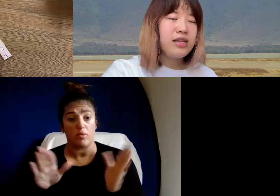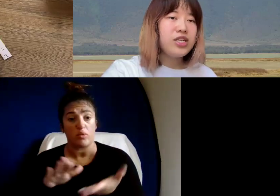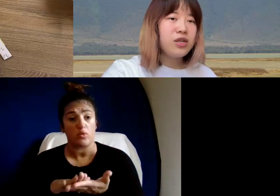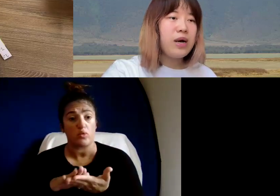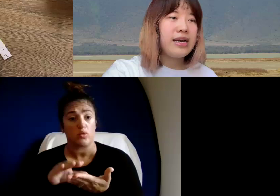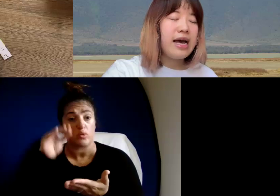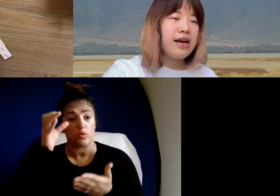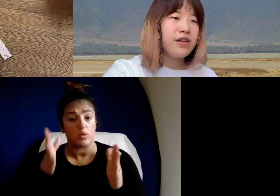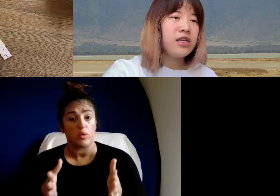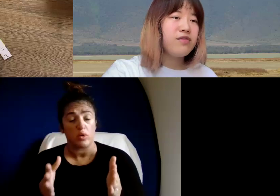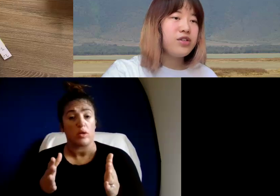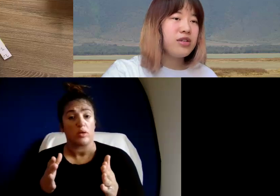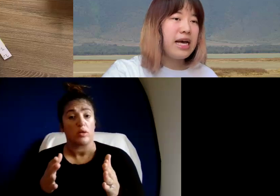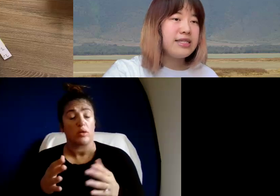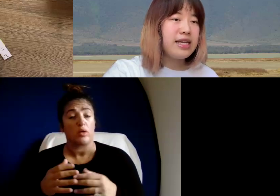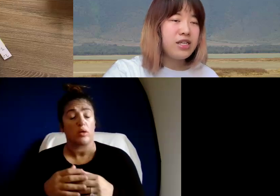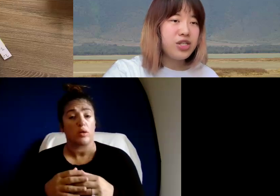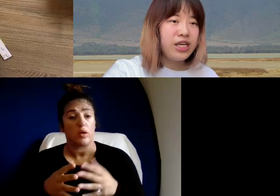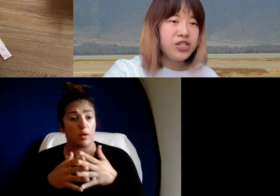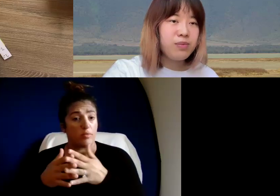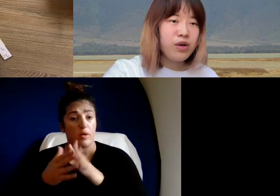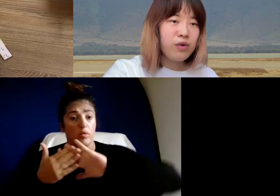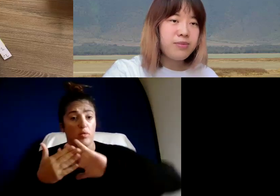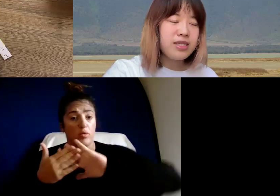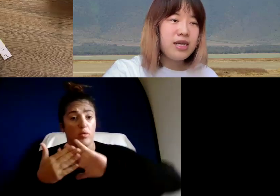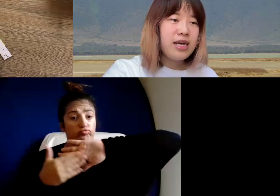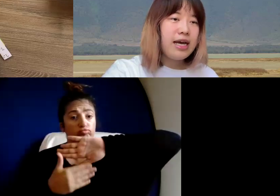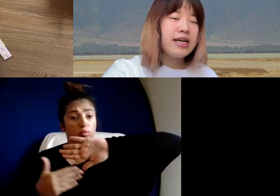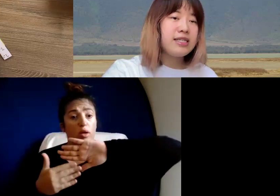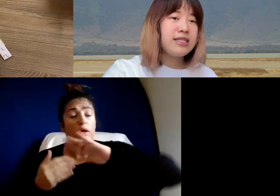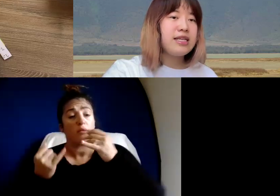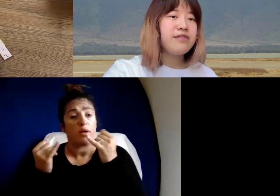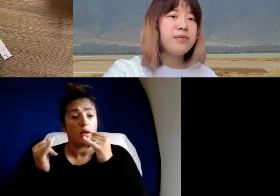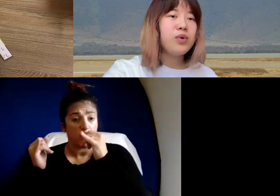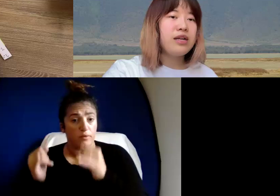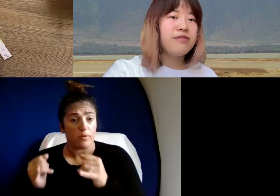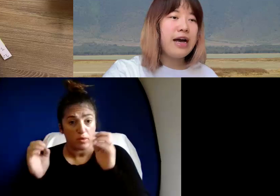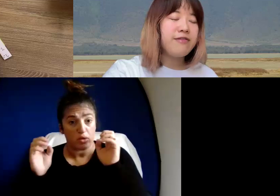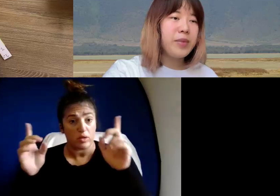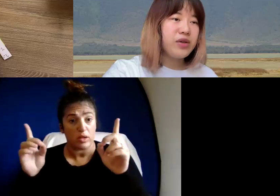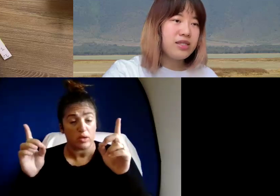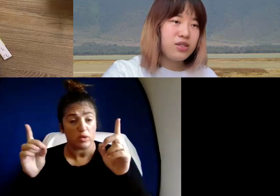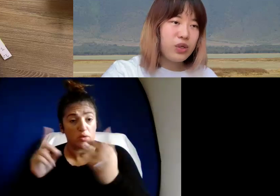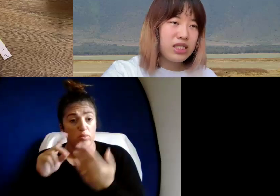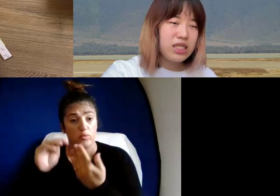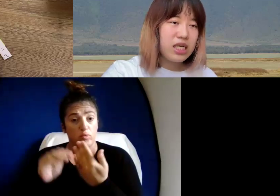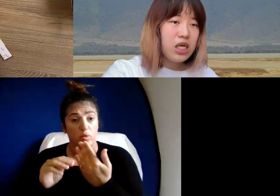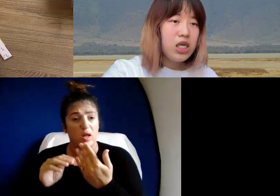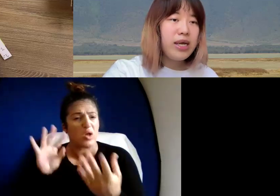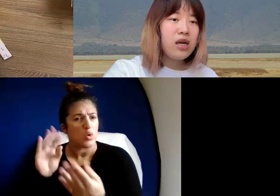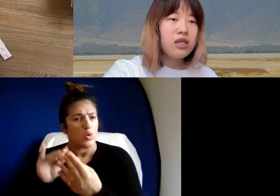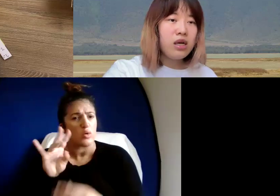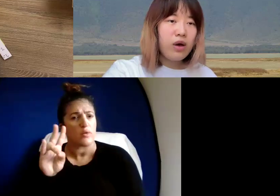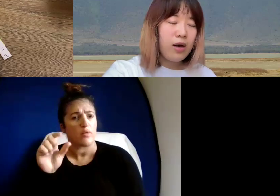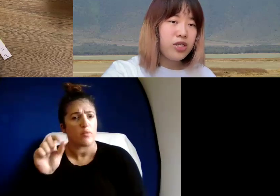students nationwide have individualized education programs, and that is 7.5 million students.